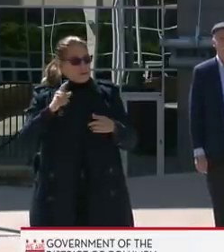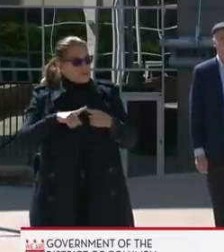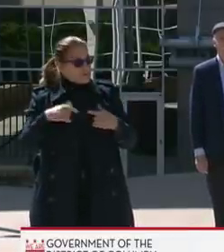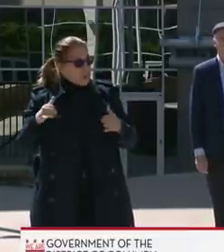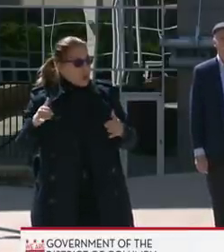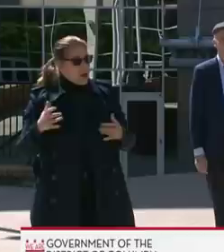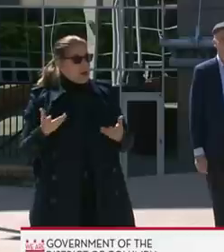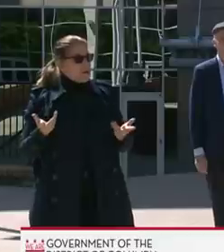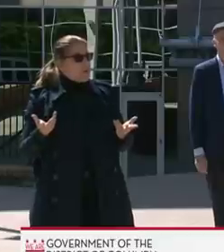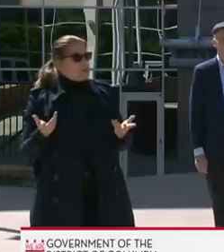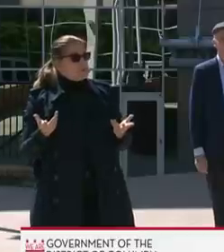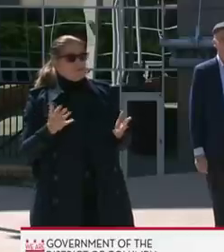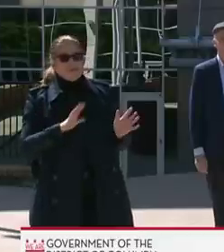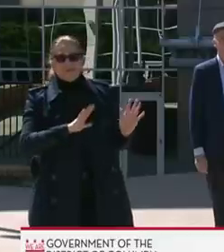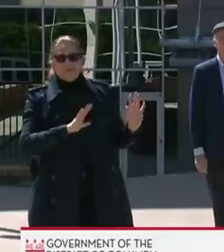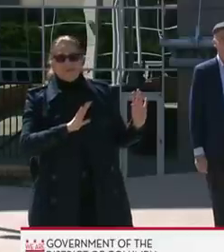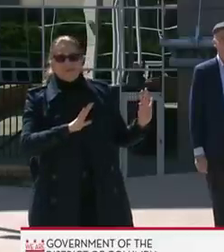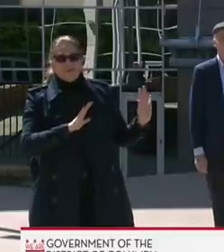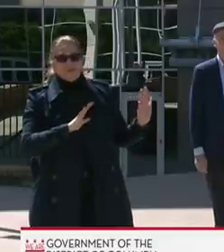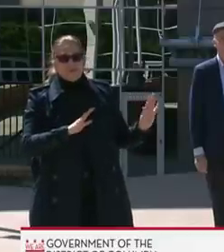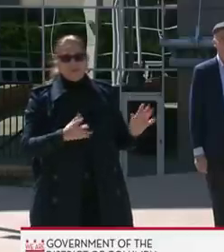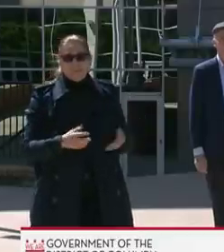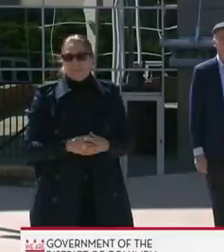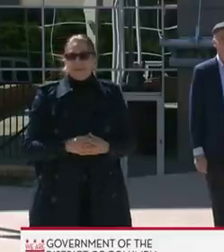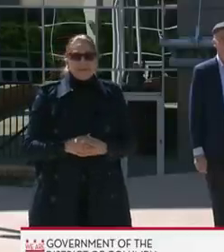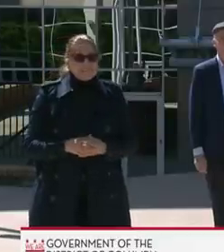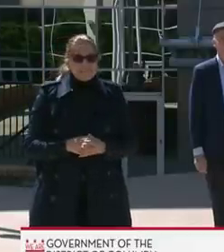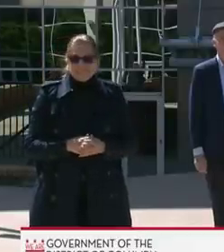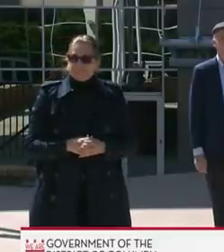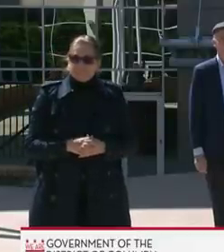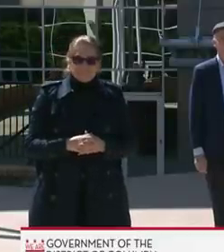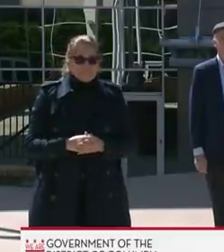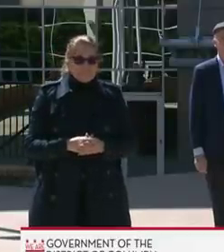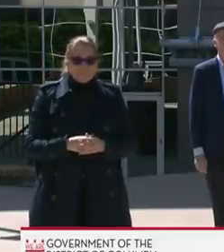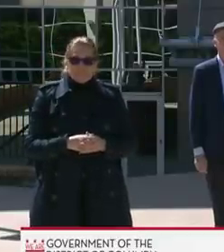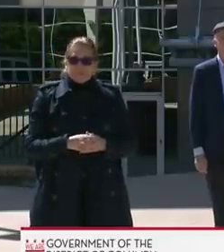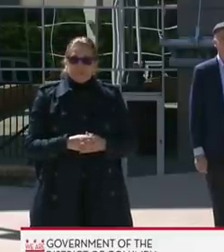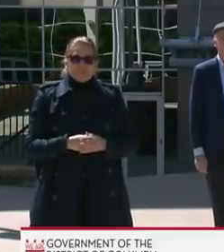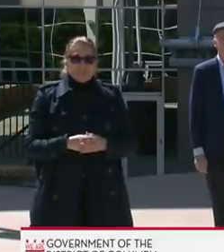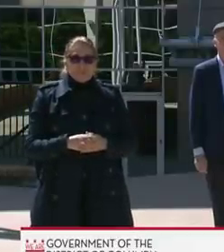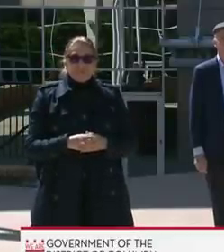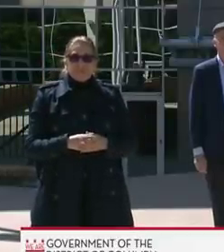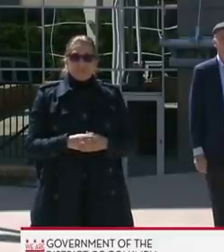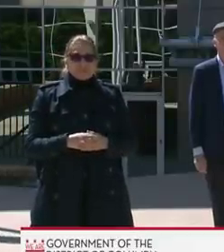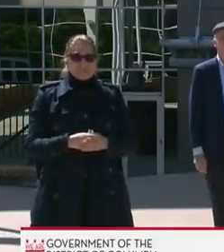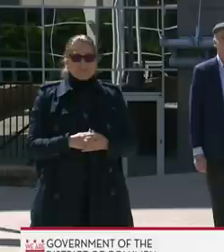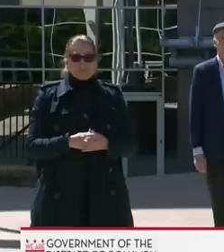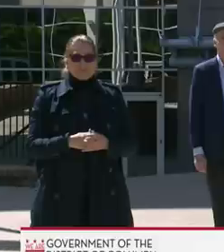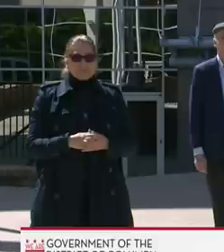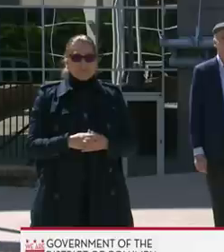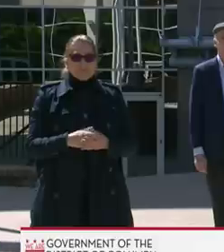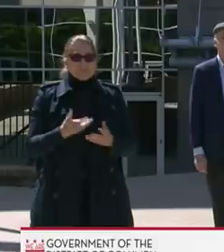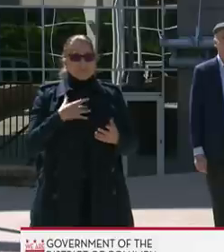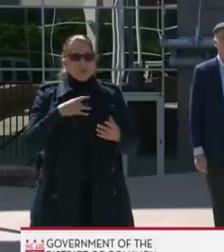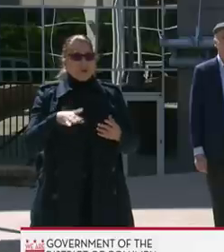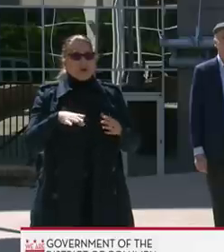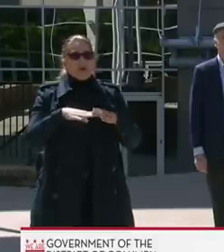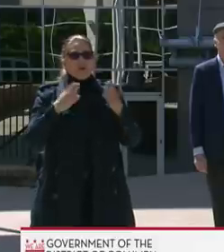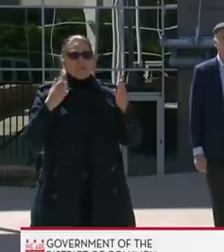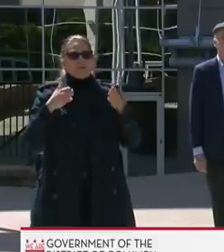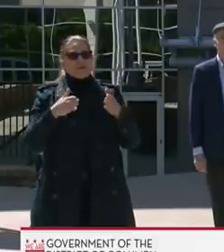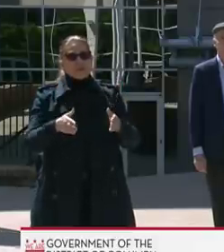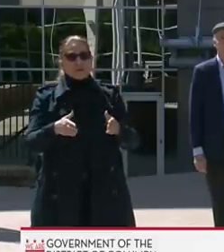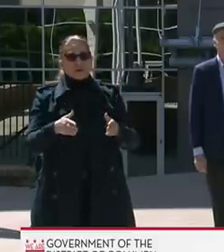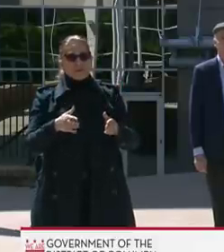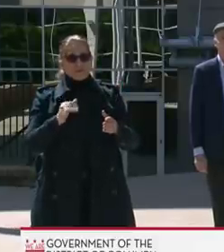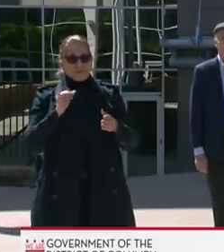I'm not convinced by this open streets argument. I have to tell you, I think if we shut down a street,